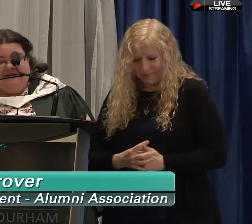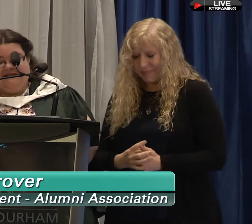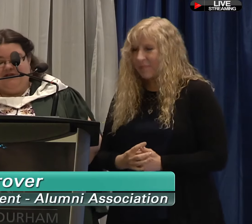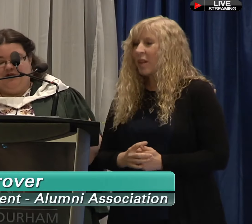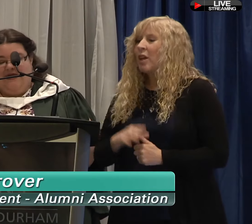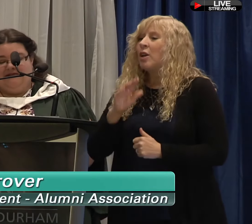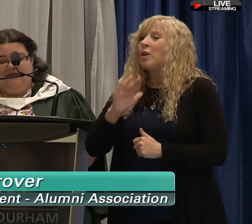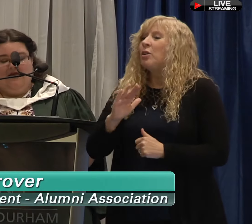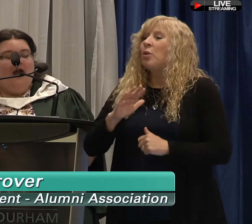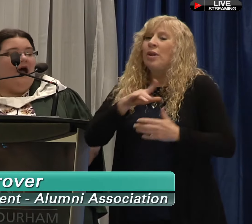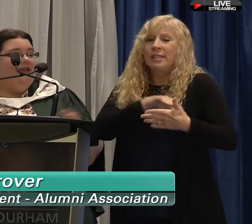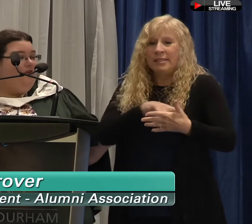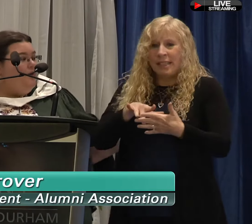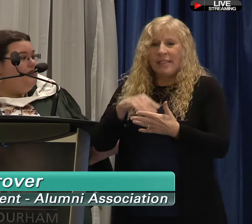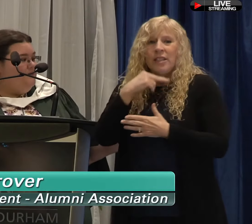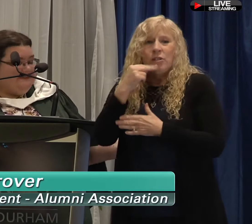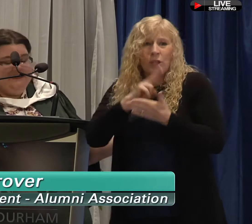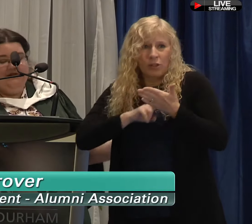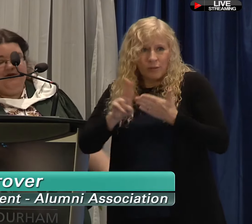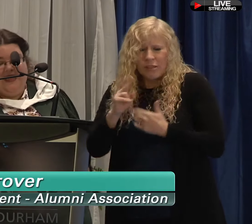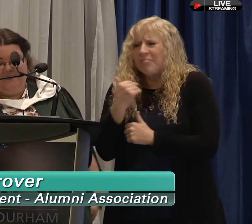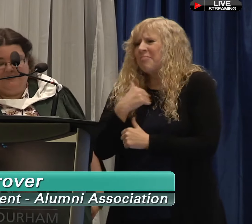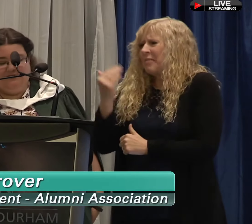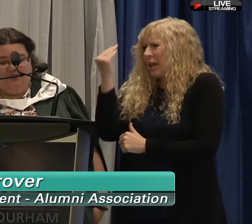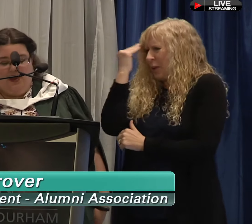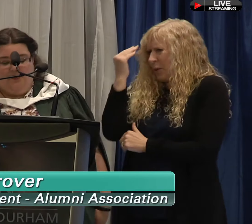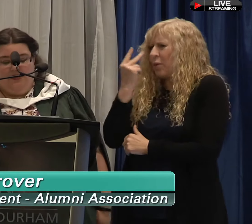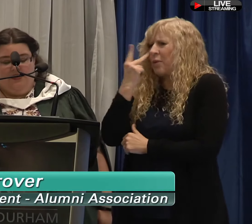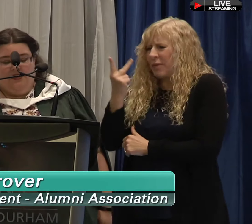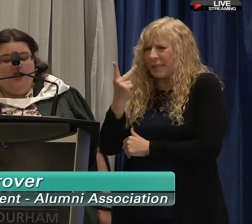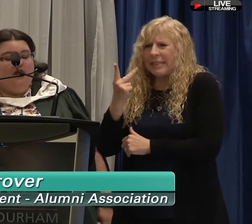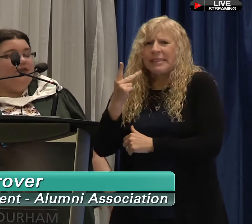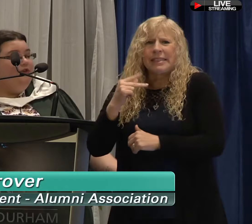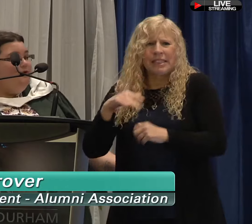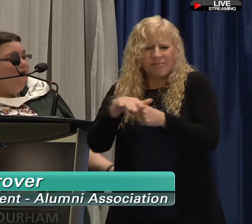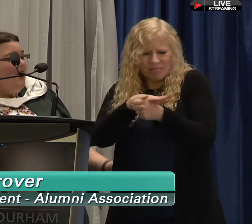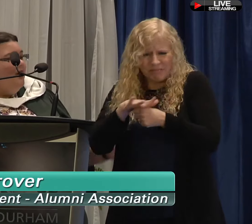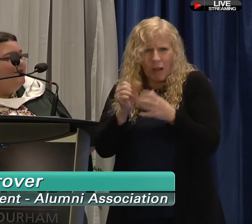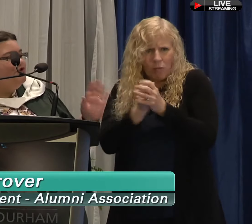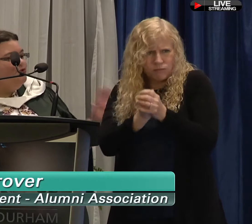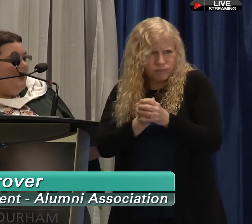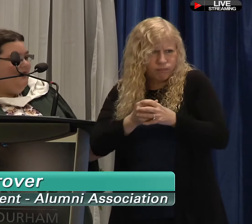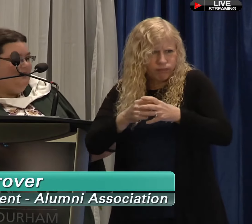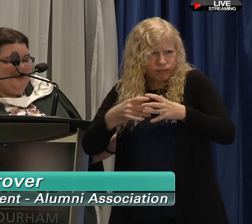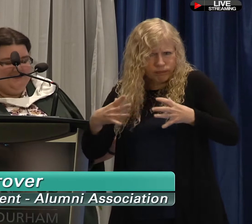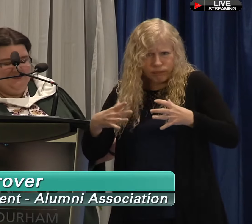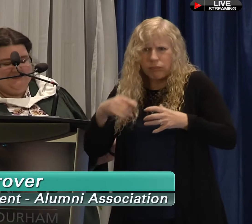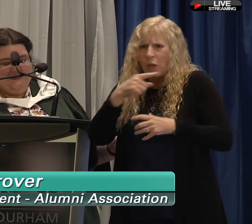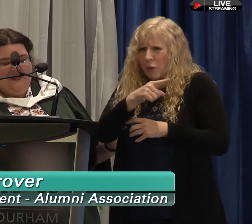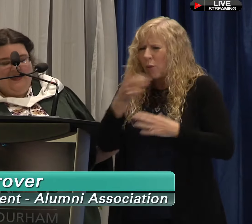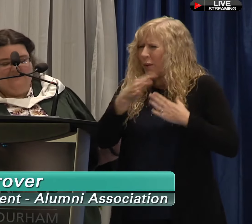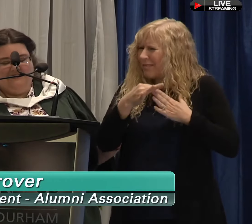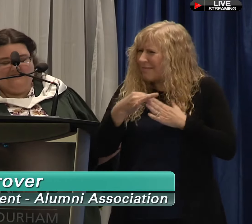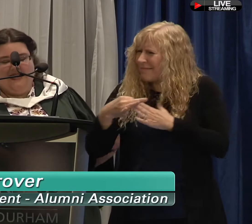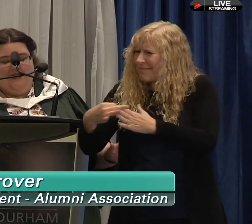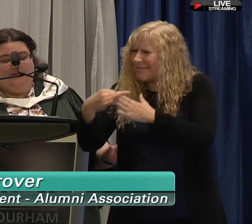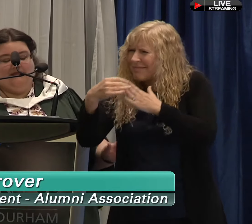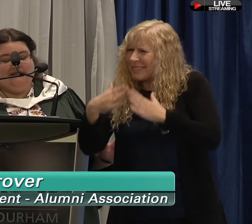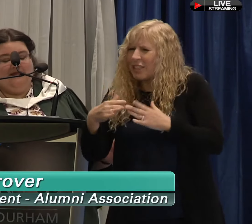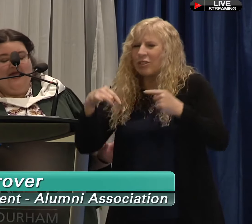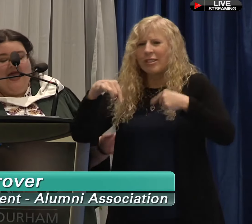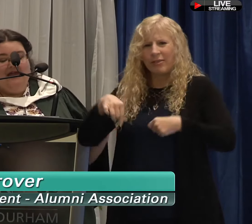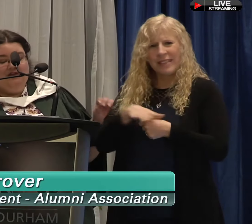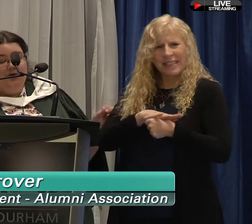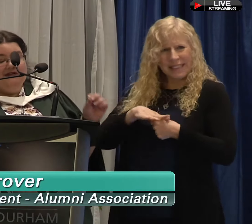of your studies at Trent, I know you've seen your campus grow. You are the trailblazers of this